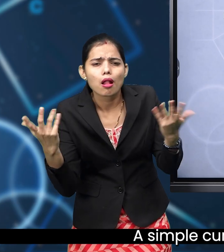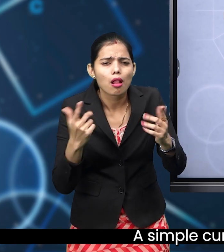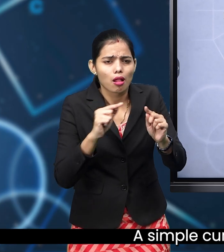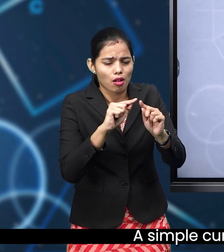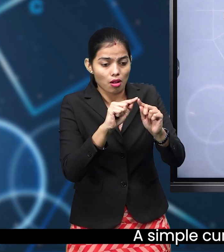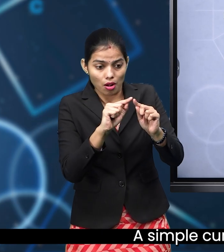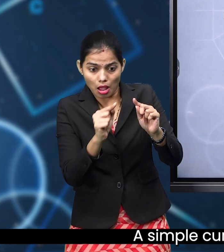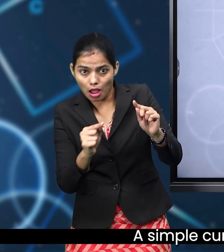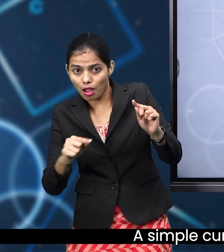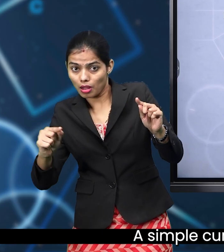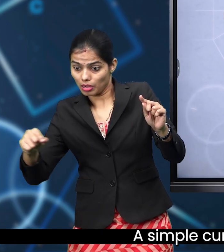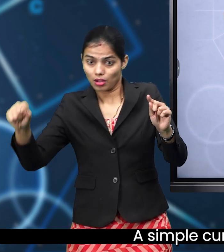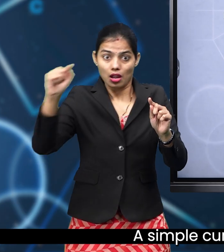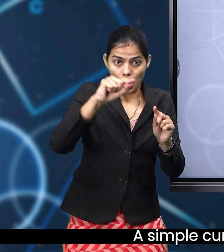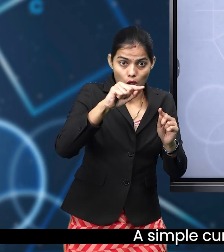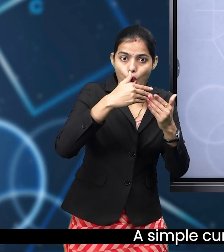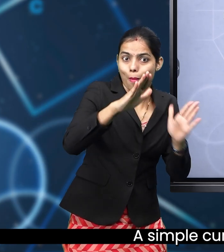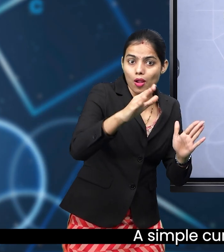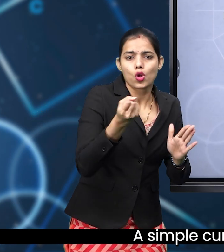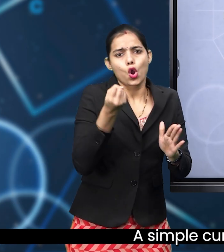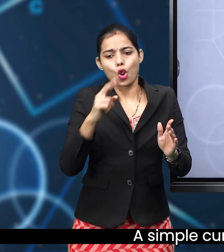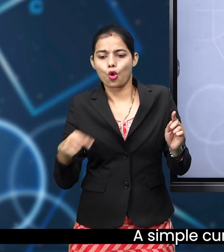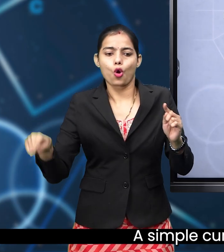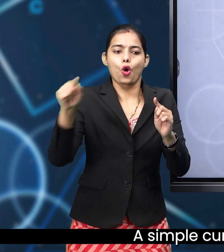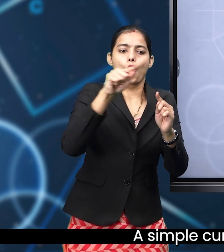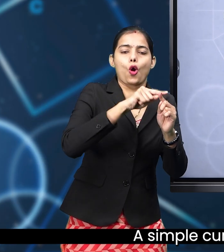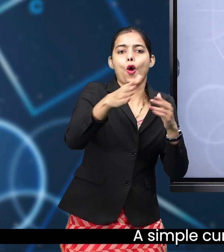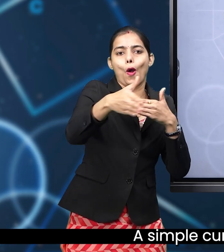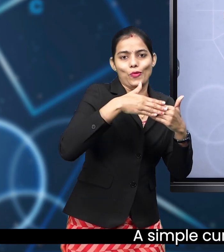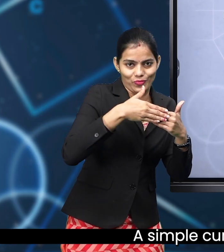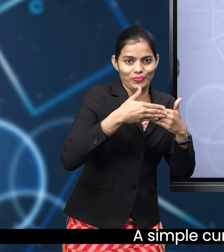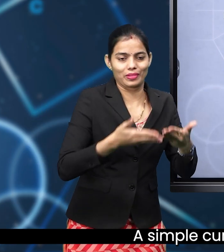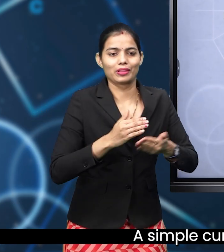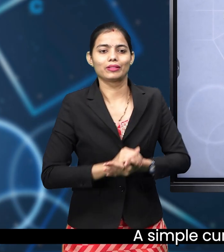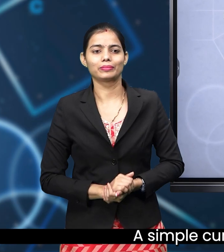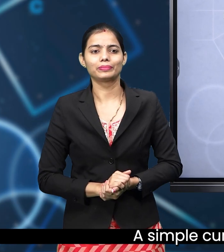A simple curve may be open or closed.